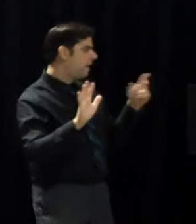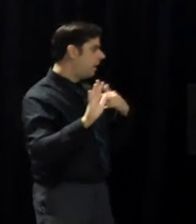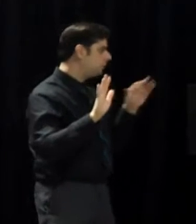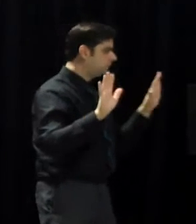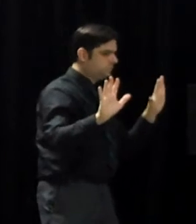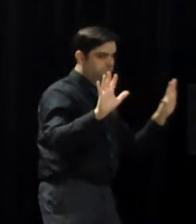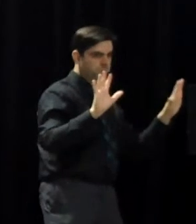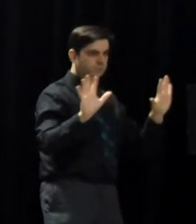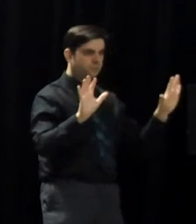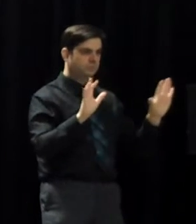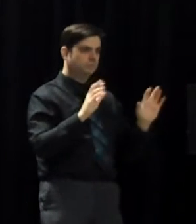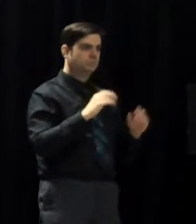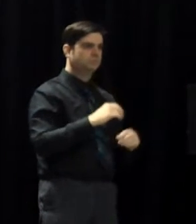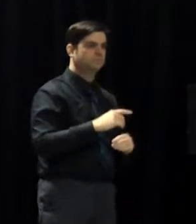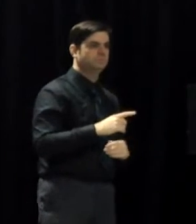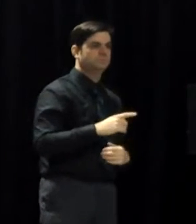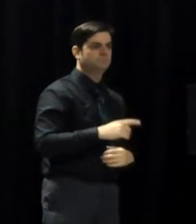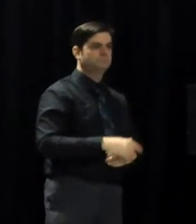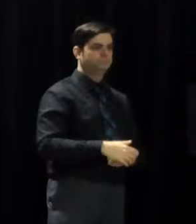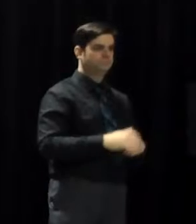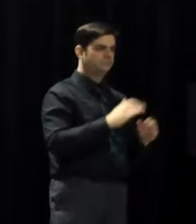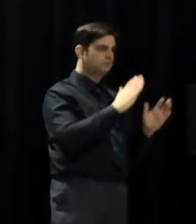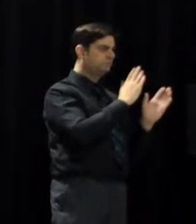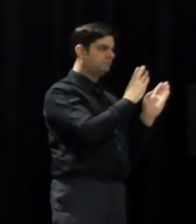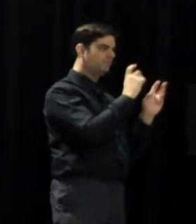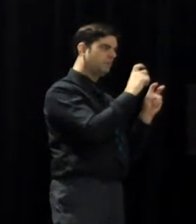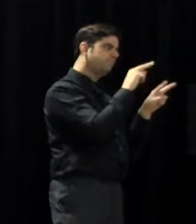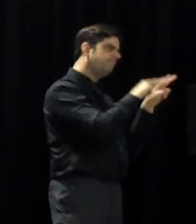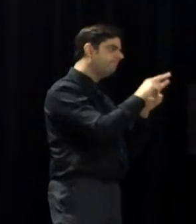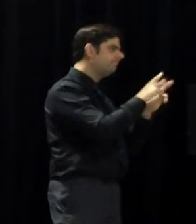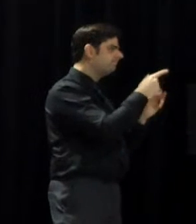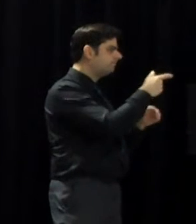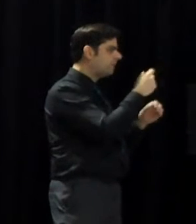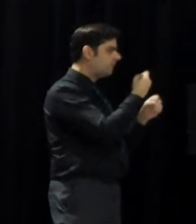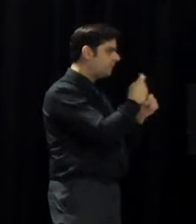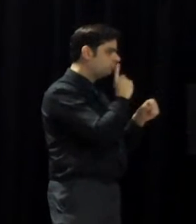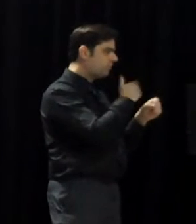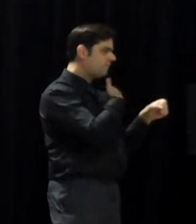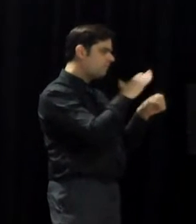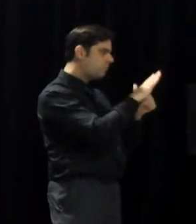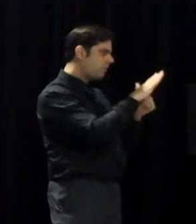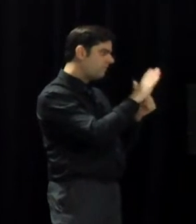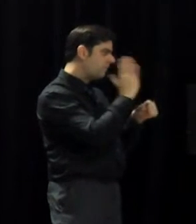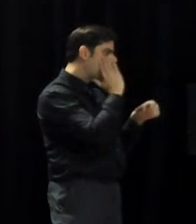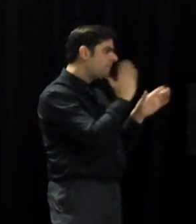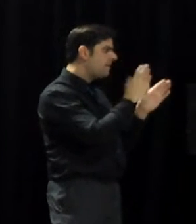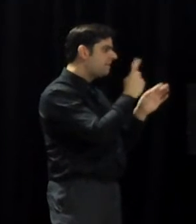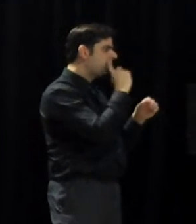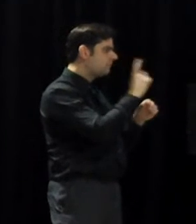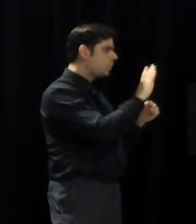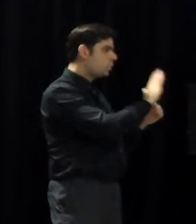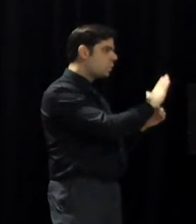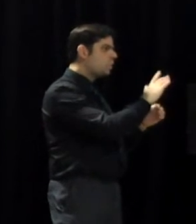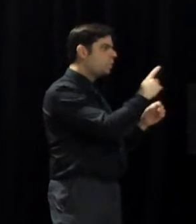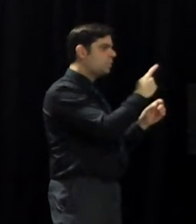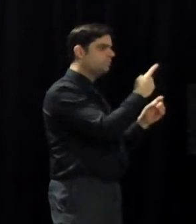continue. So this will be a bigger problem if we don't head it off, but we got a plan, and hopefully we'll get the state's approval on that in short